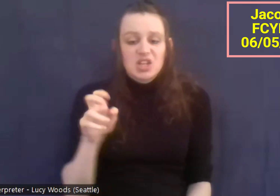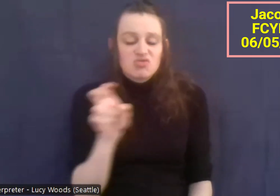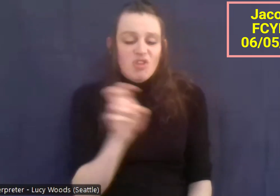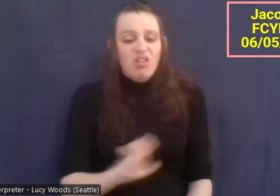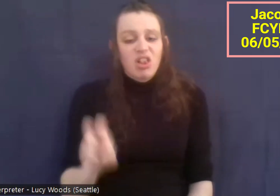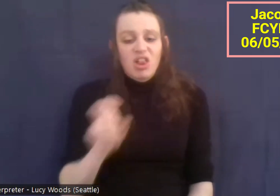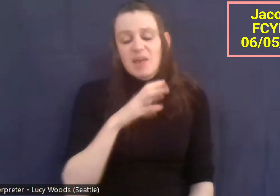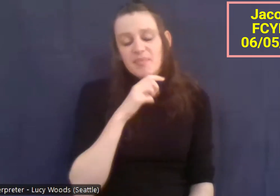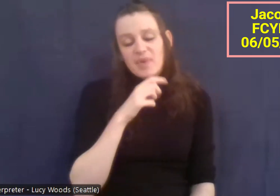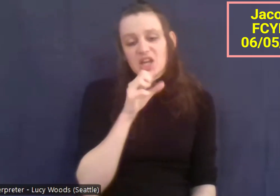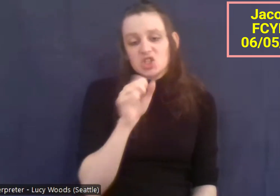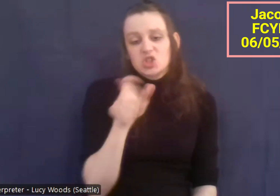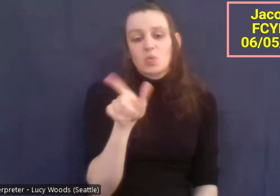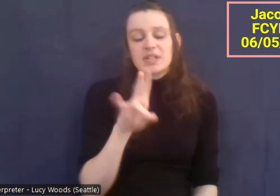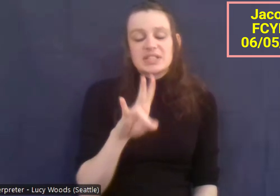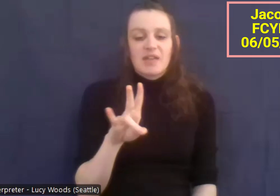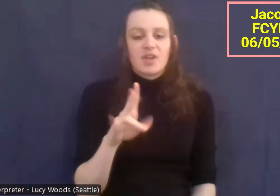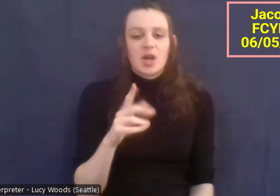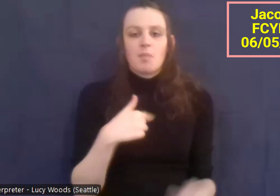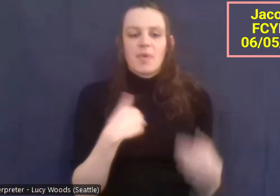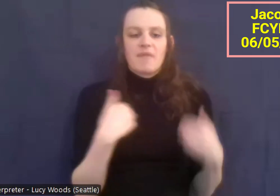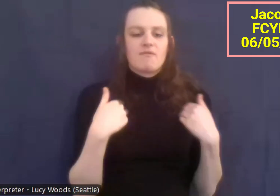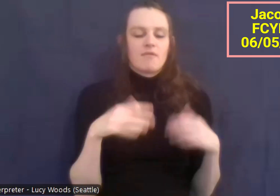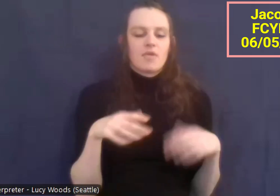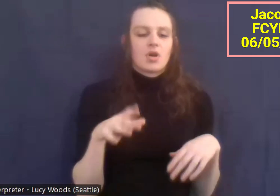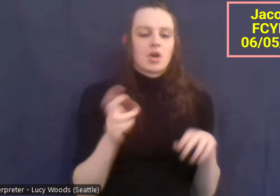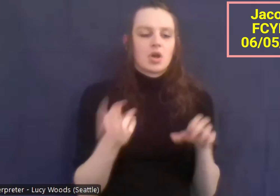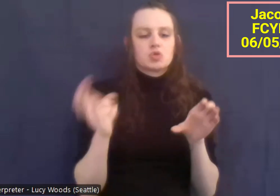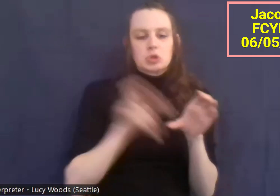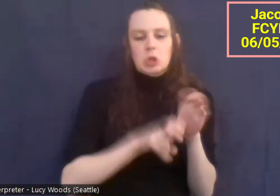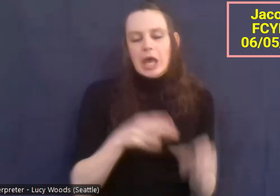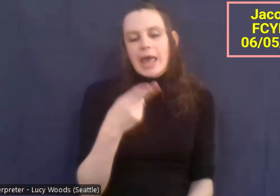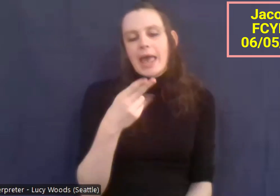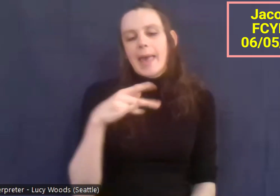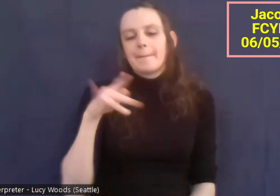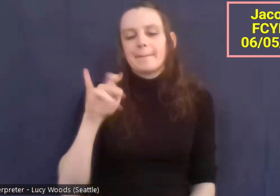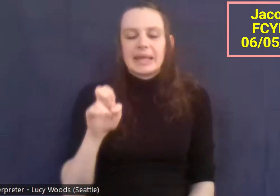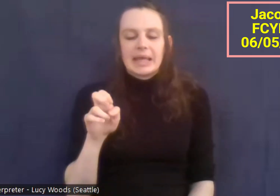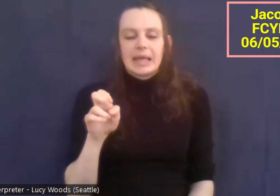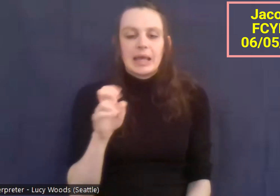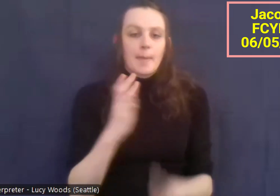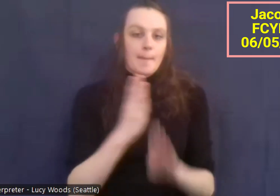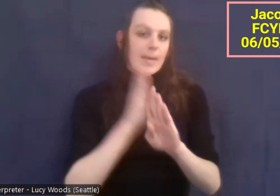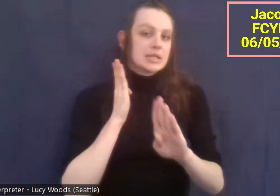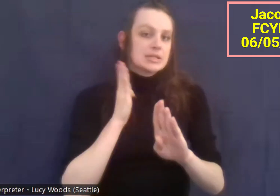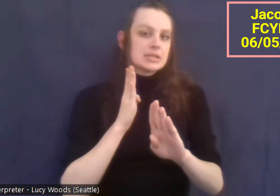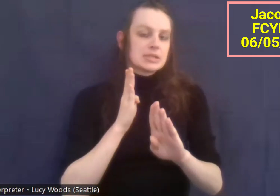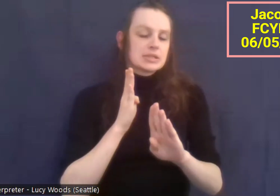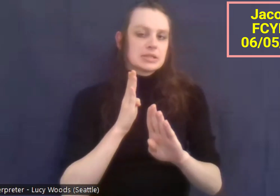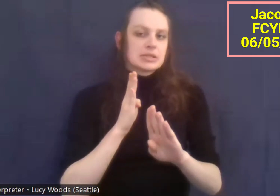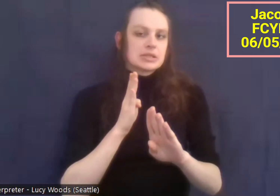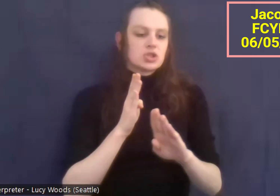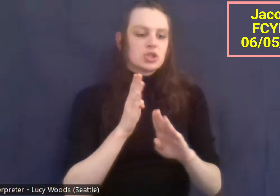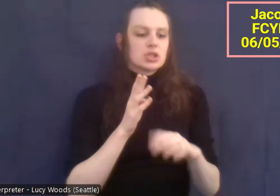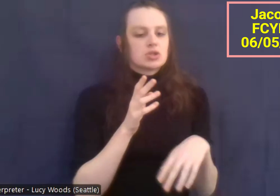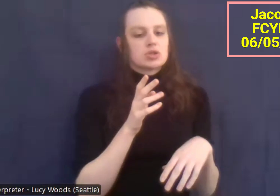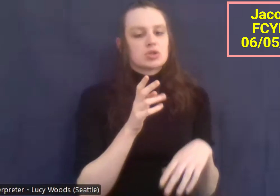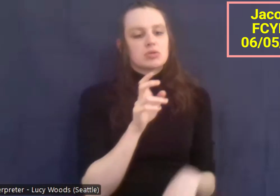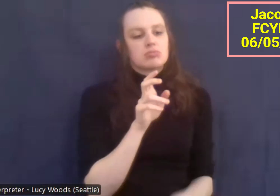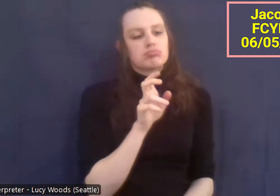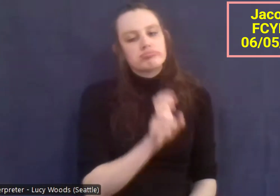I got on this hippie school bus that was just traveling around the country from national forest to national forest.